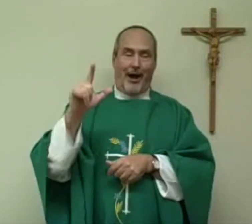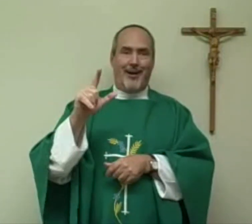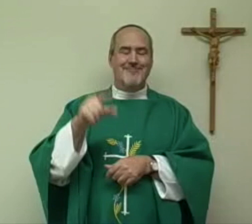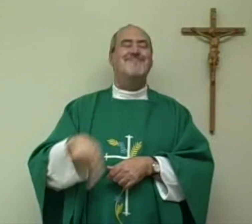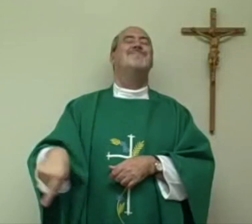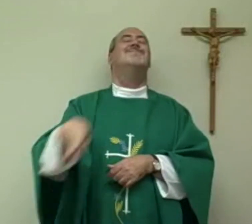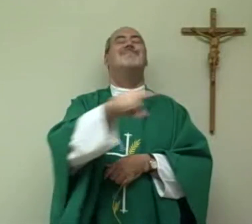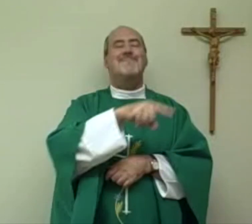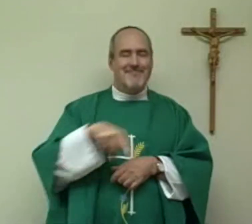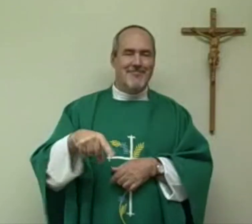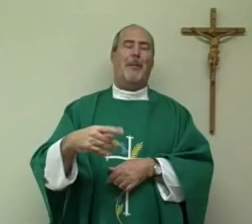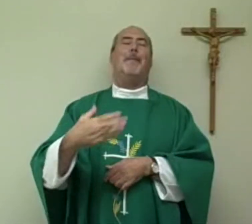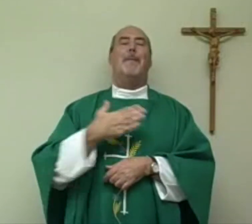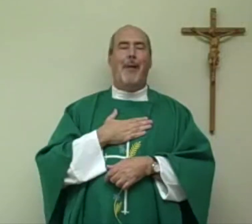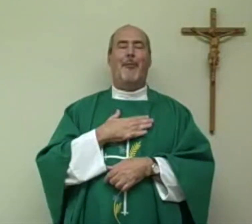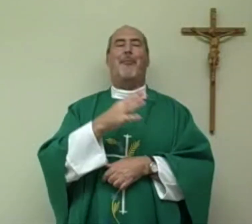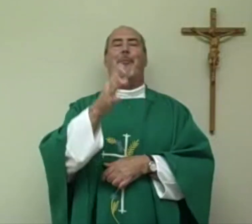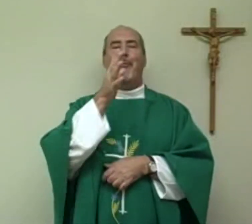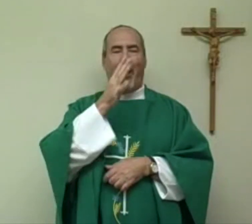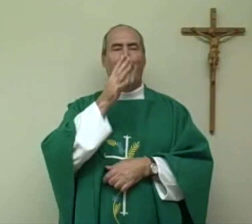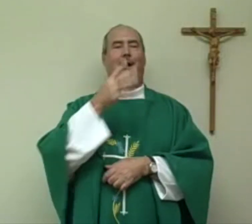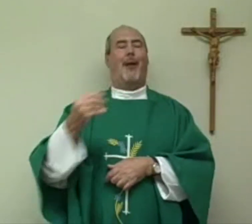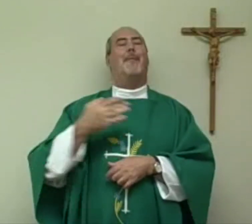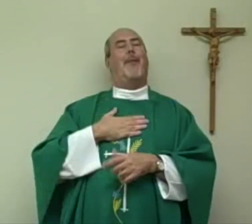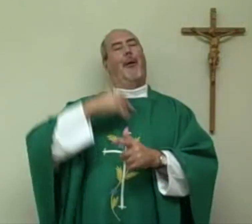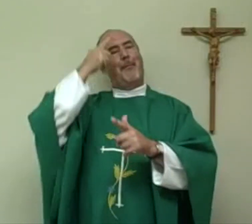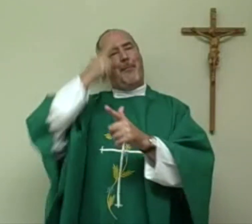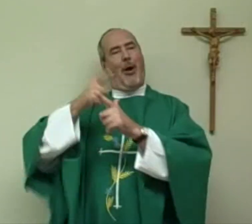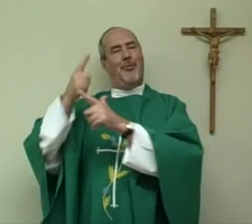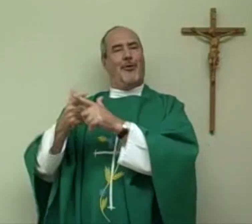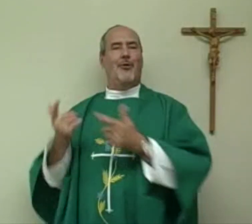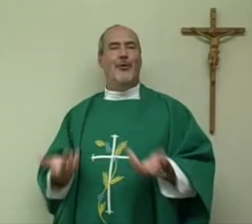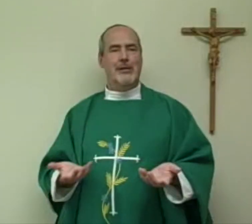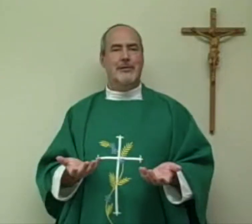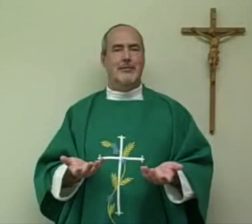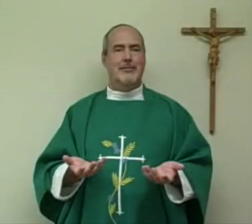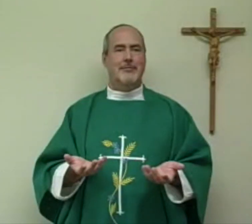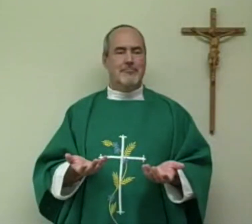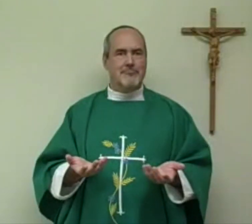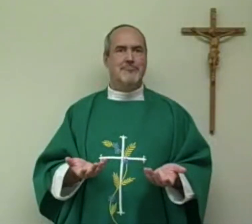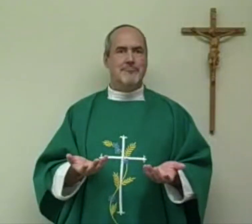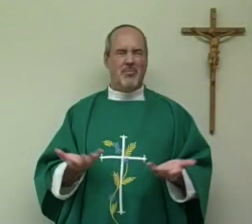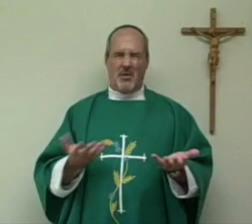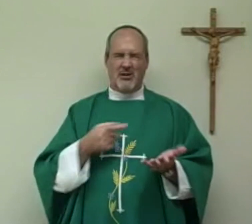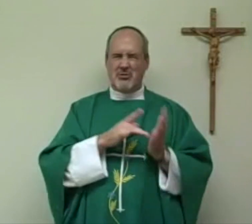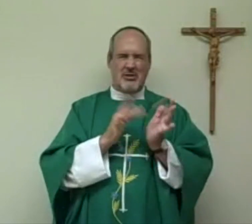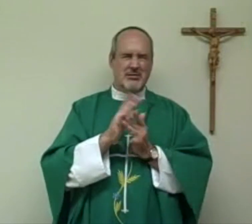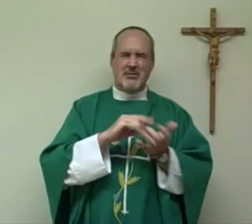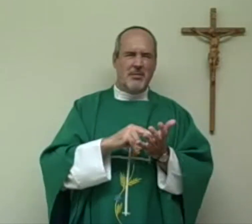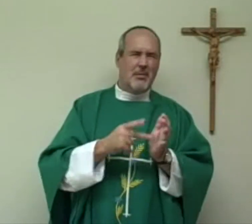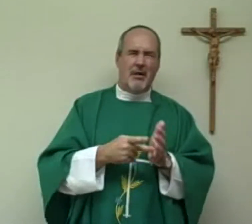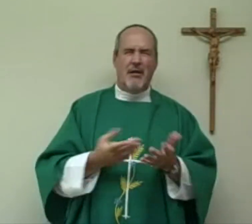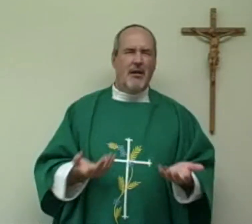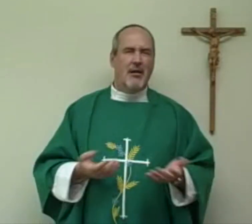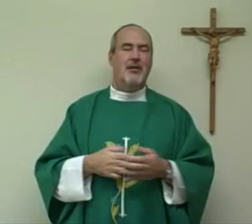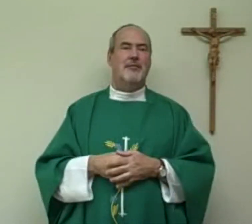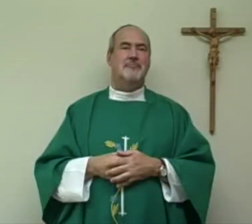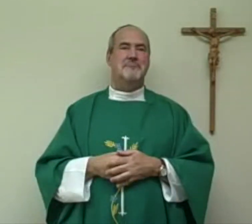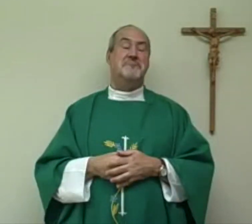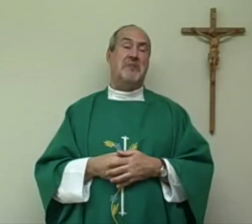and follows God's will, you are my mother and you are my brother." So, what did Jesus